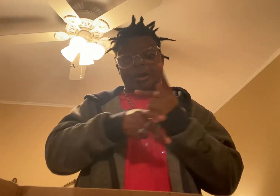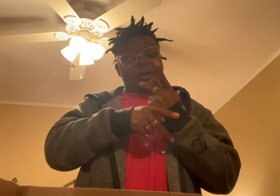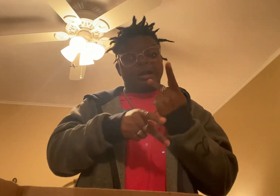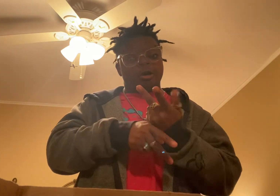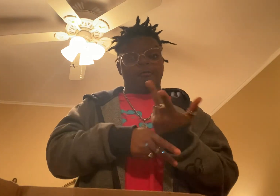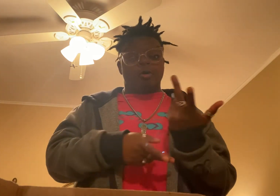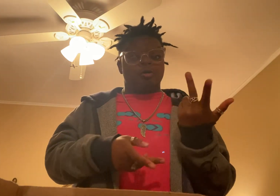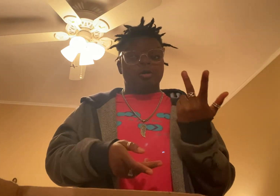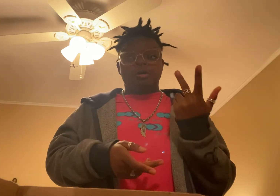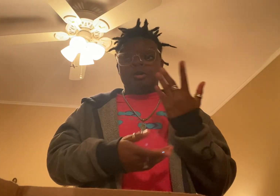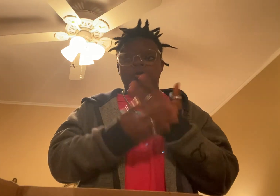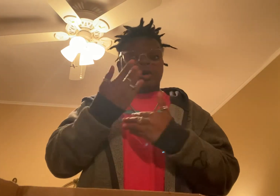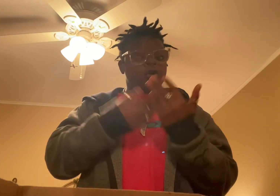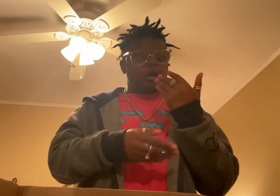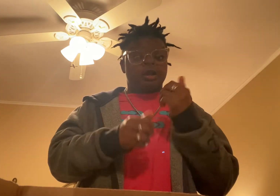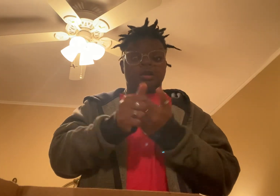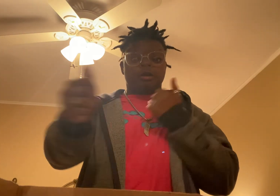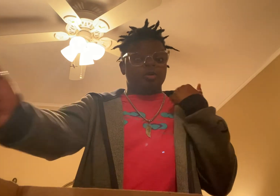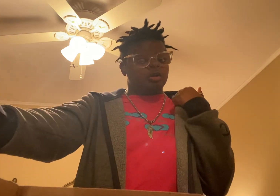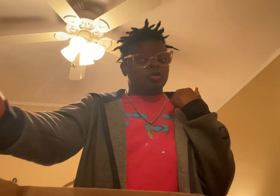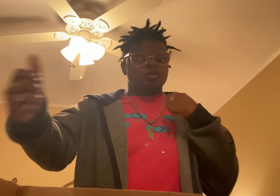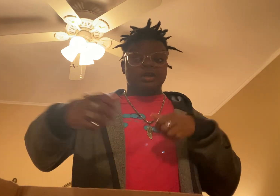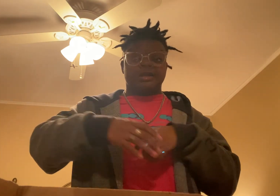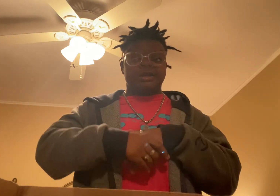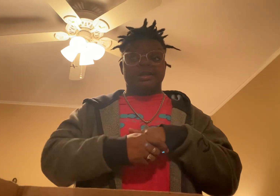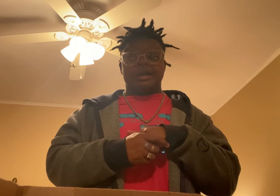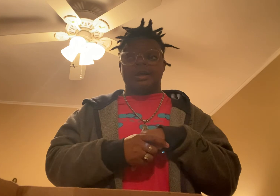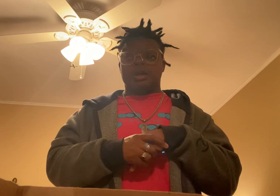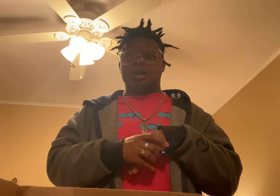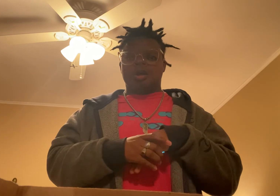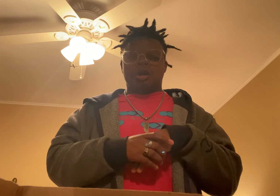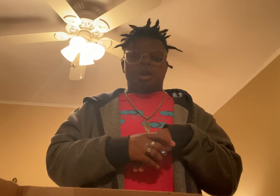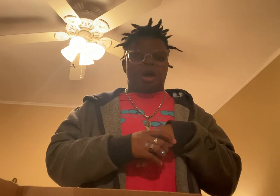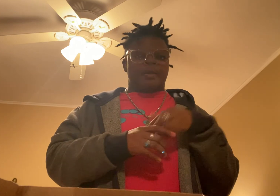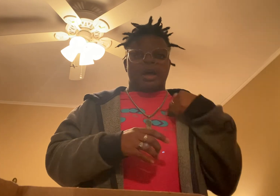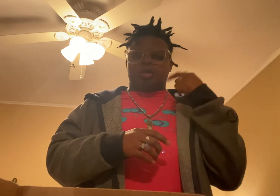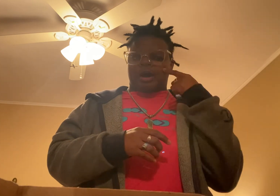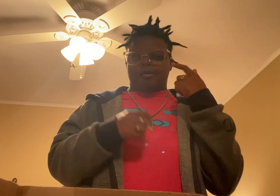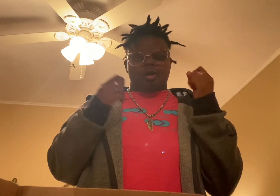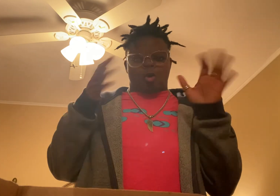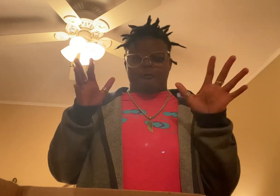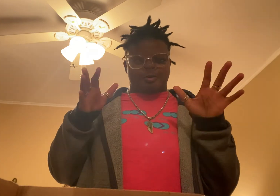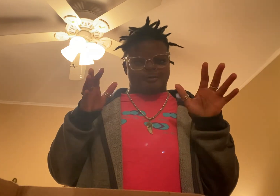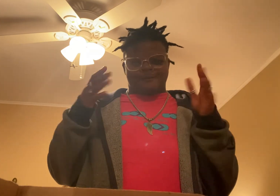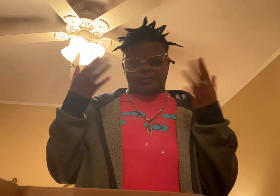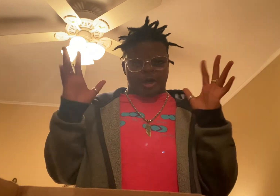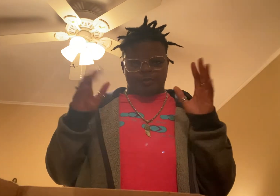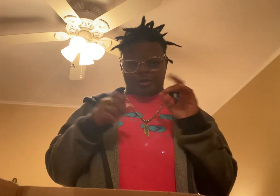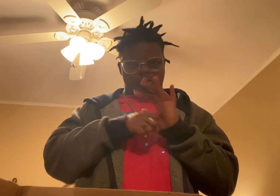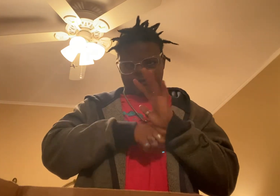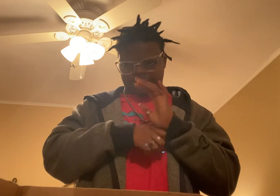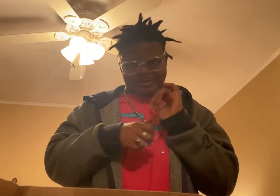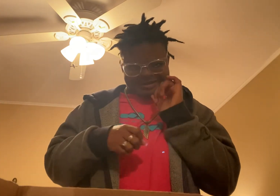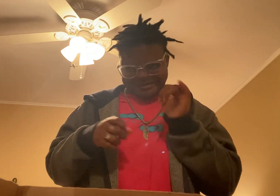be careful. Wash your hands. Keep your social distancing. I thought I was done with COVID, but it's not.